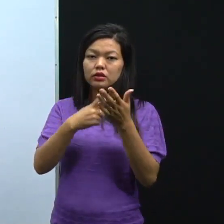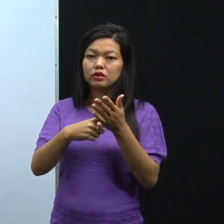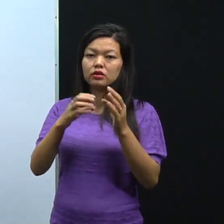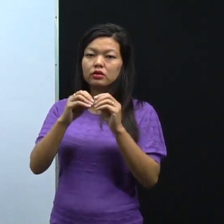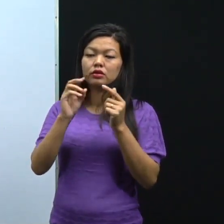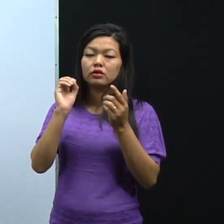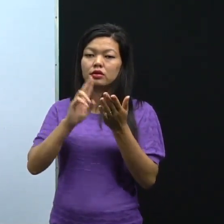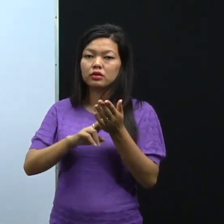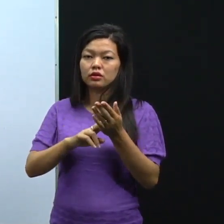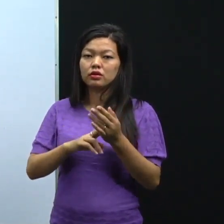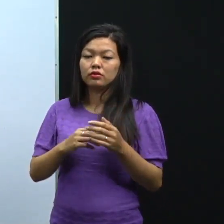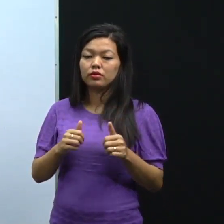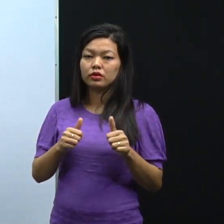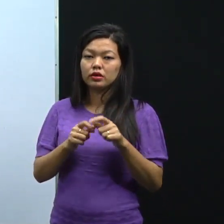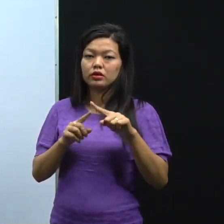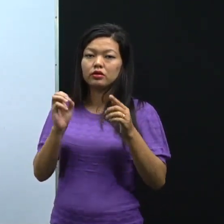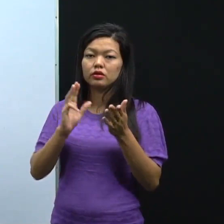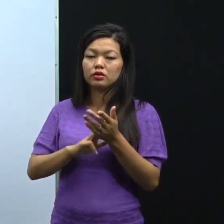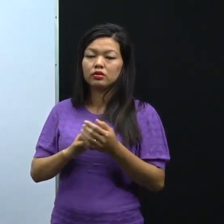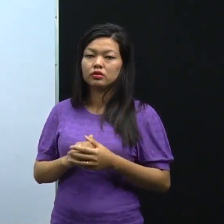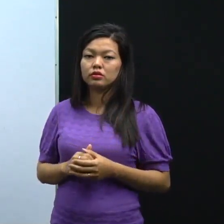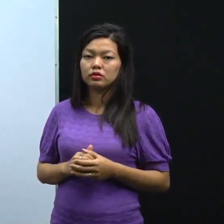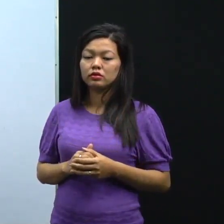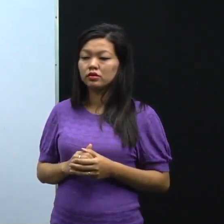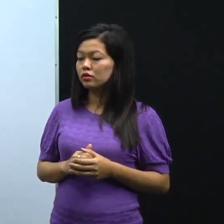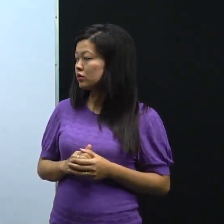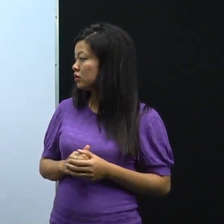okay, or any atom we can give, so